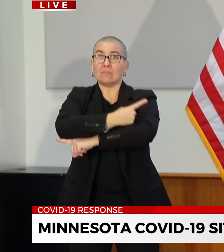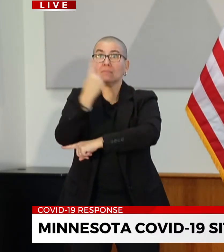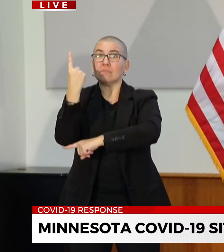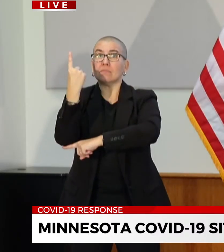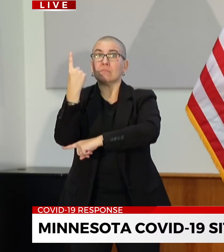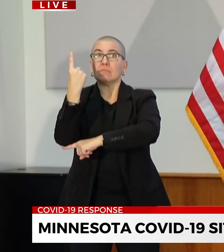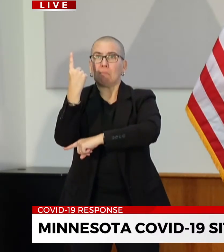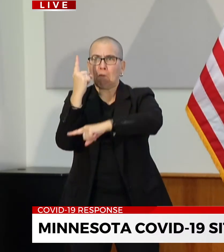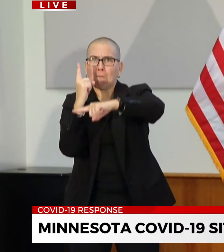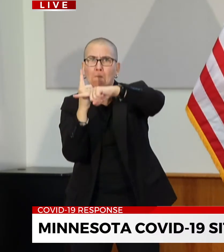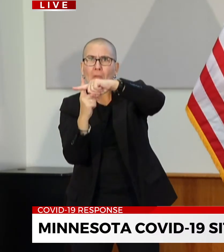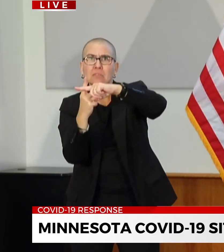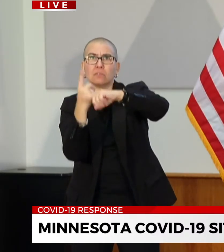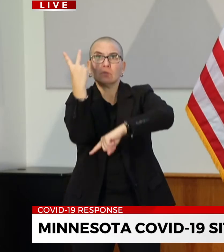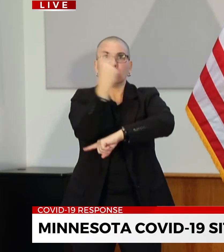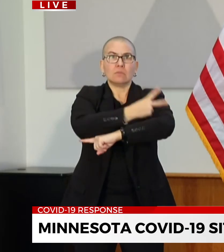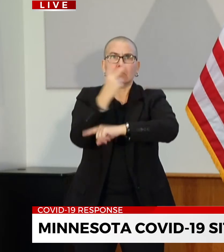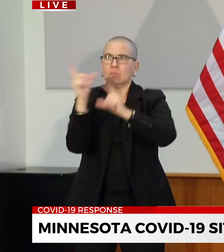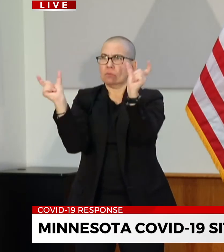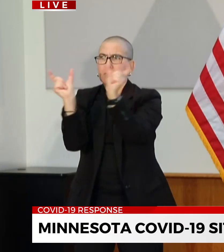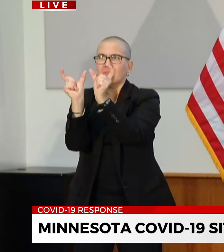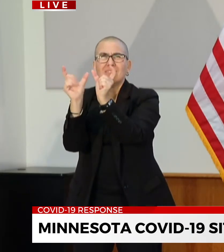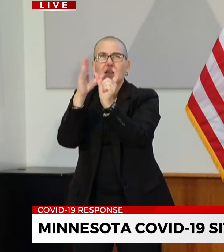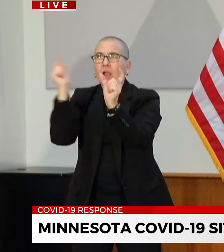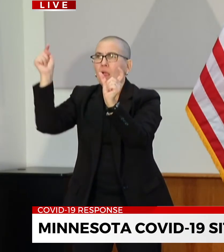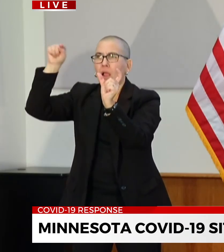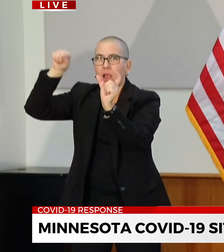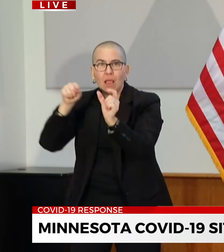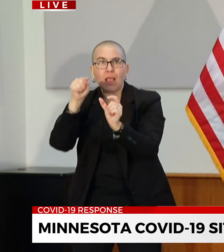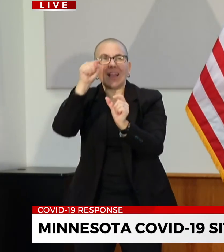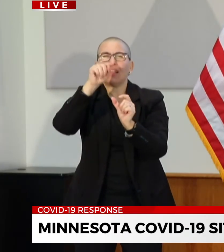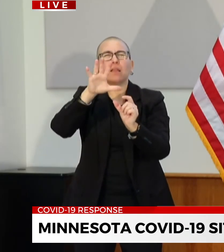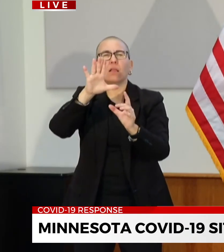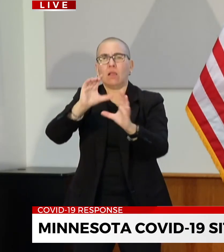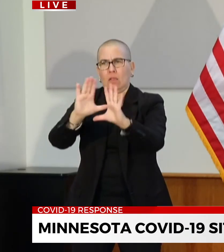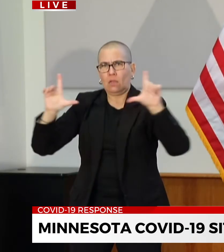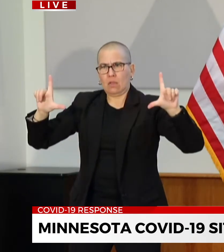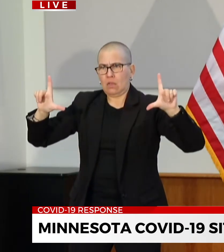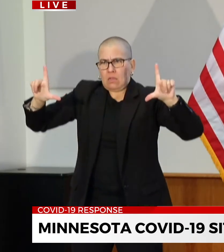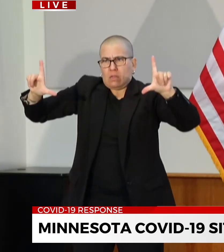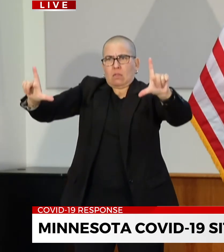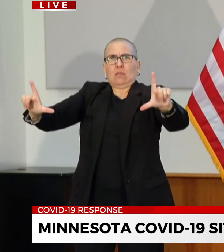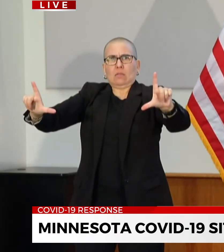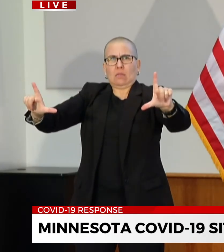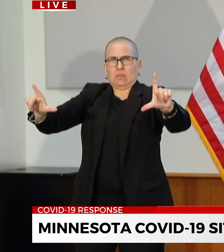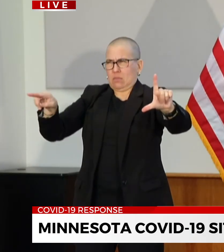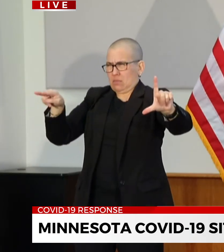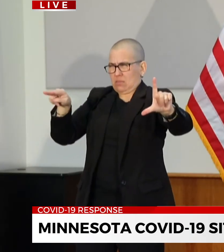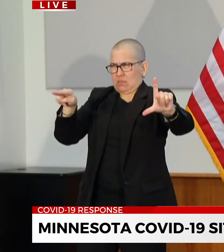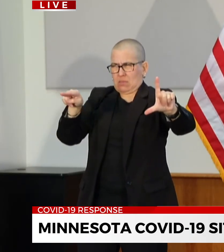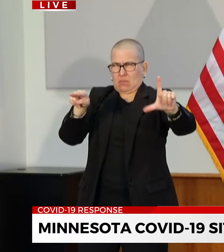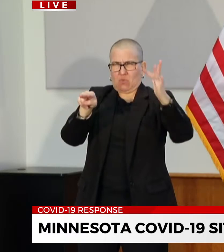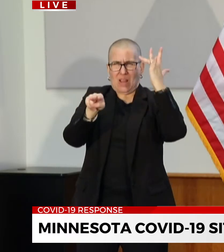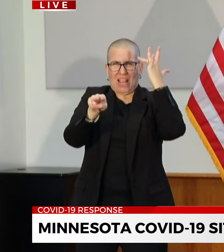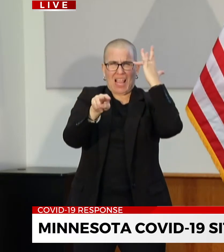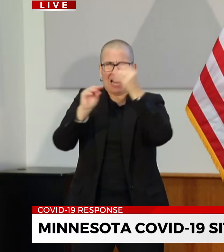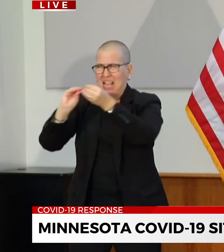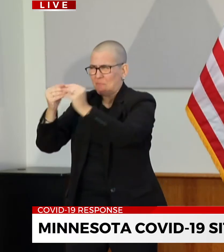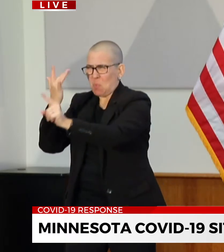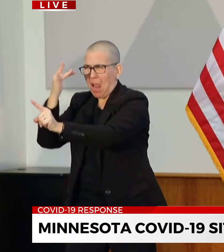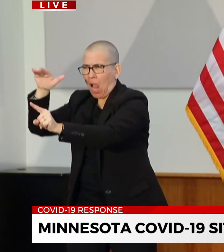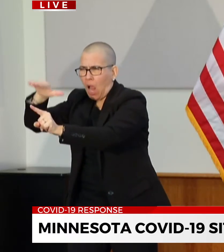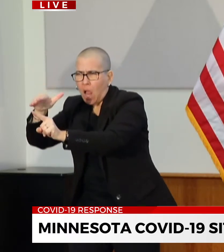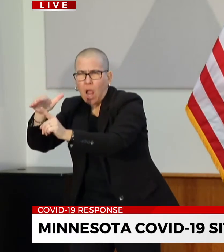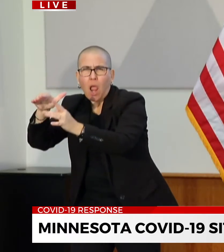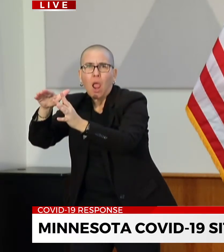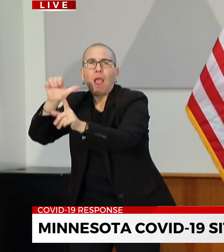a trend necessarily. We are continually looking at these numbers, digging into them, looking for signs, whether those are encouraging signs